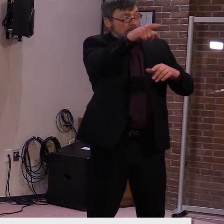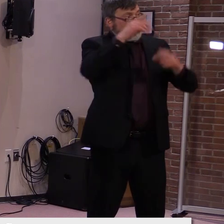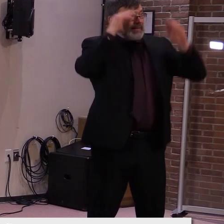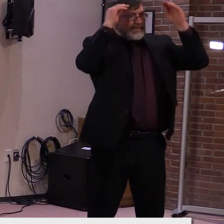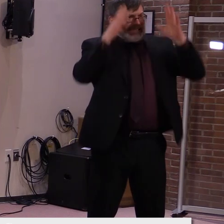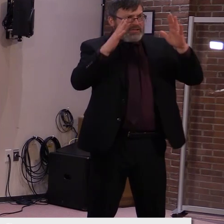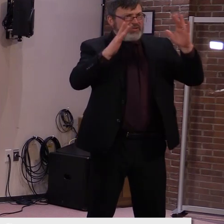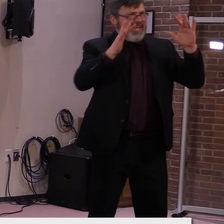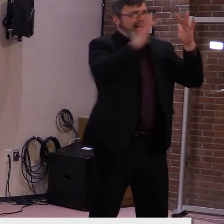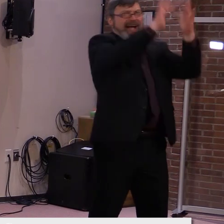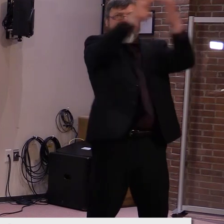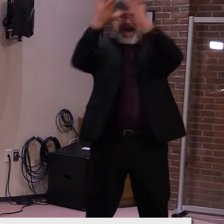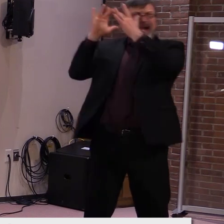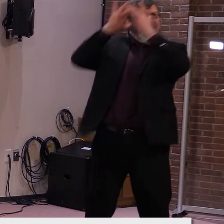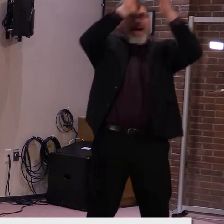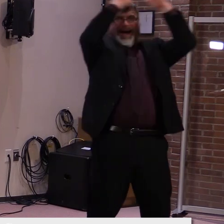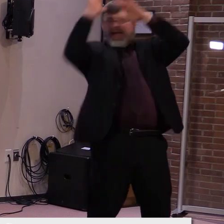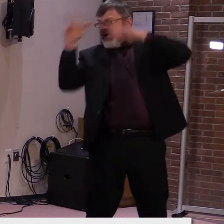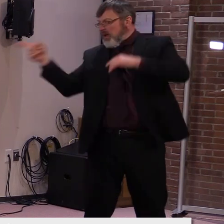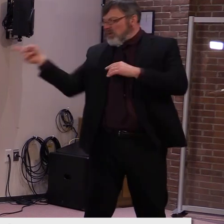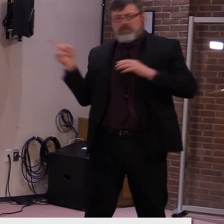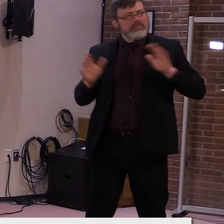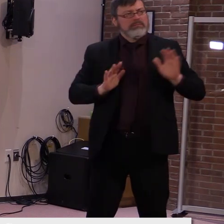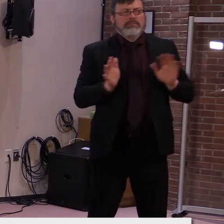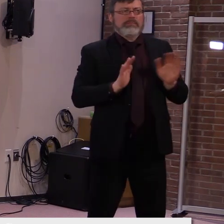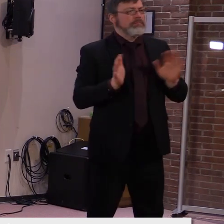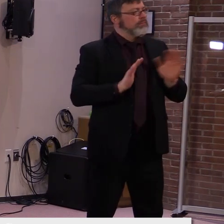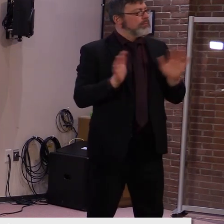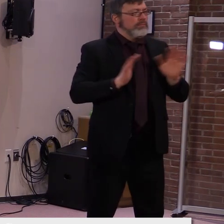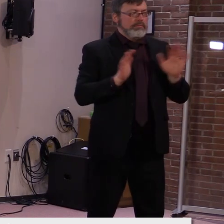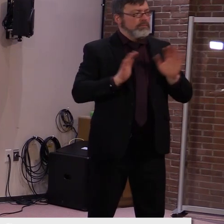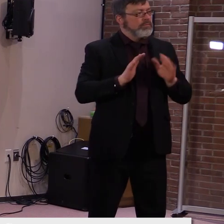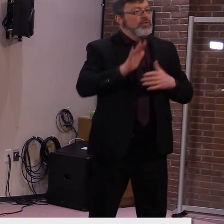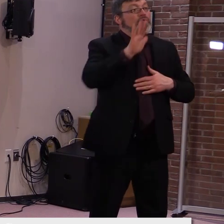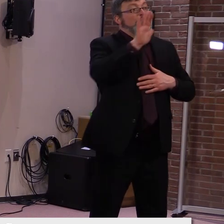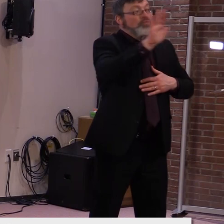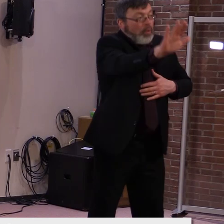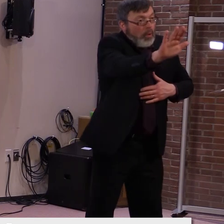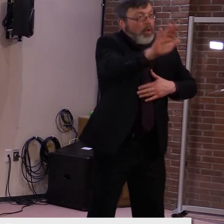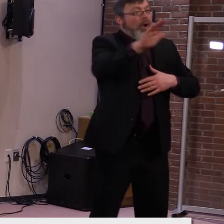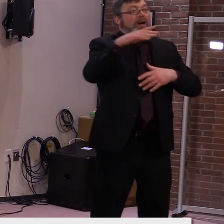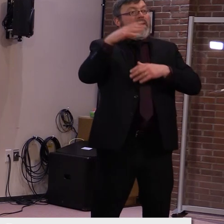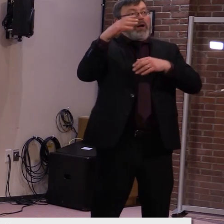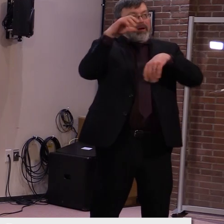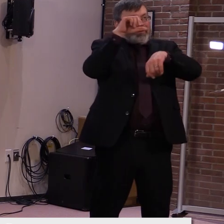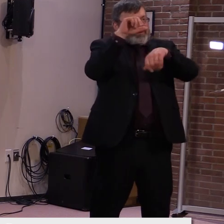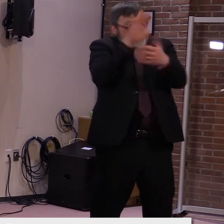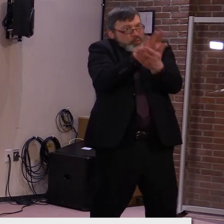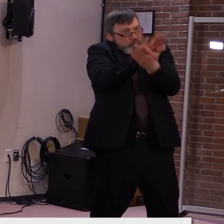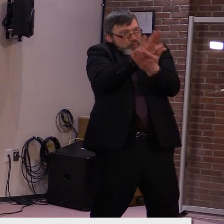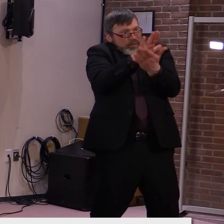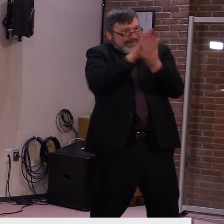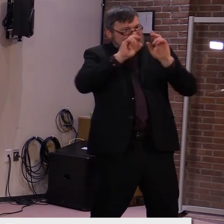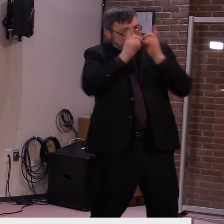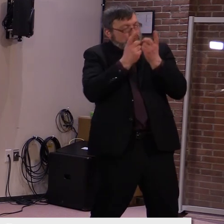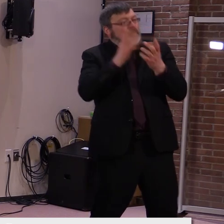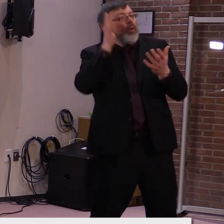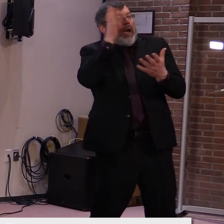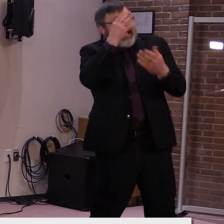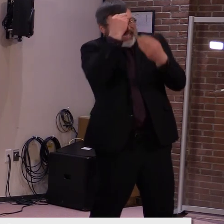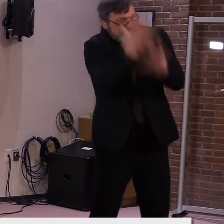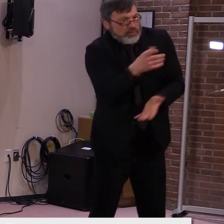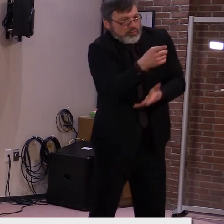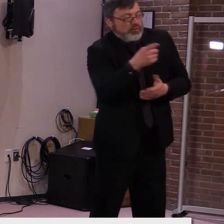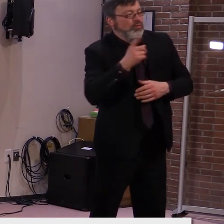preloaded into the system and will occur over the next few weeks. You can also make an appointment at